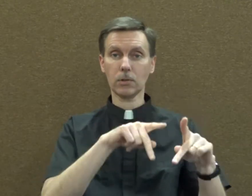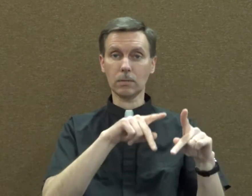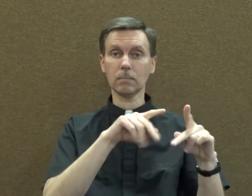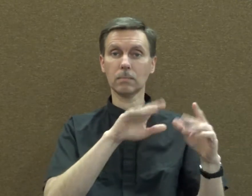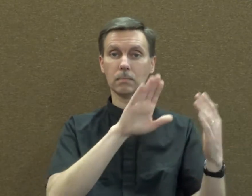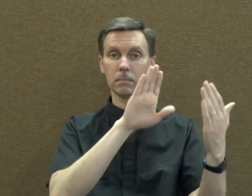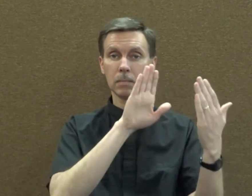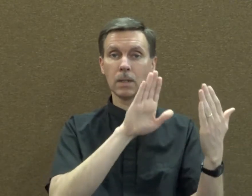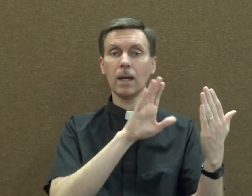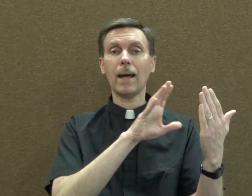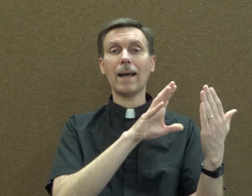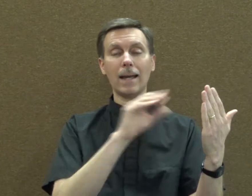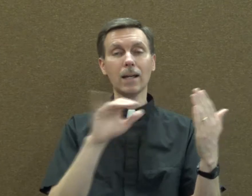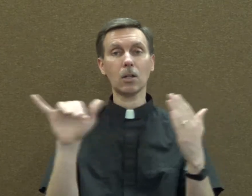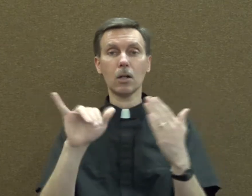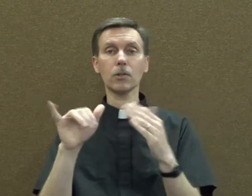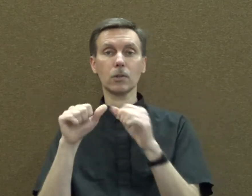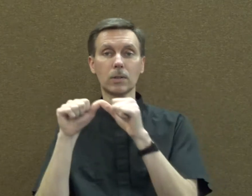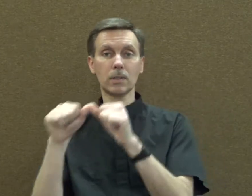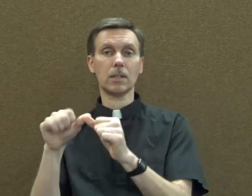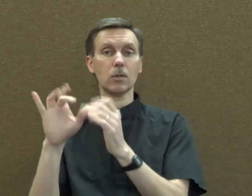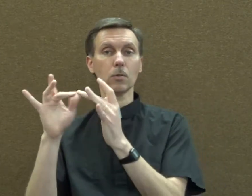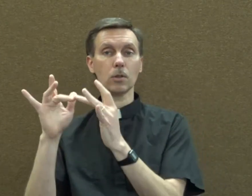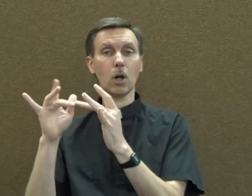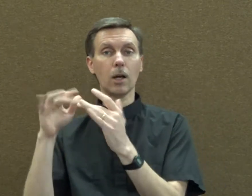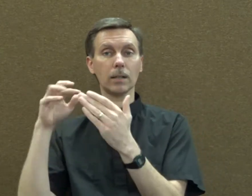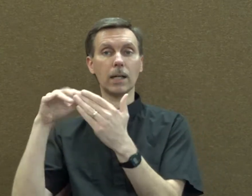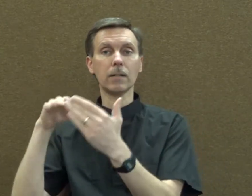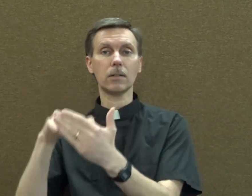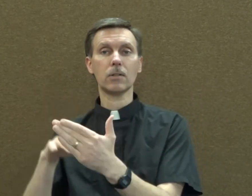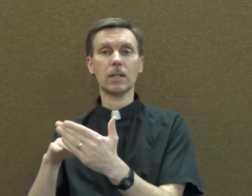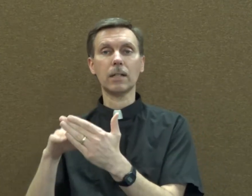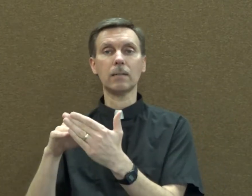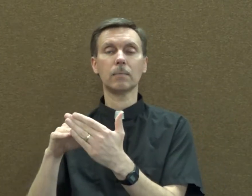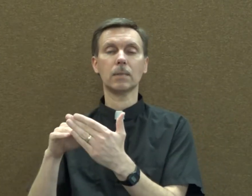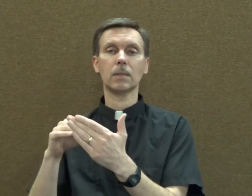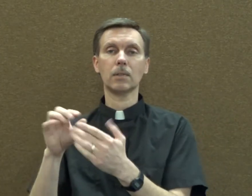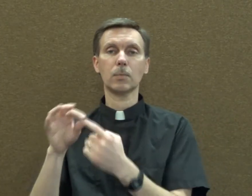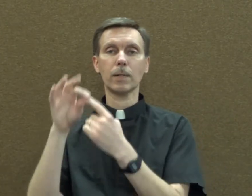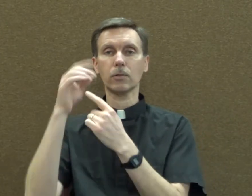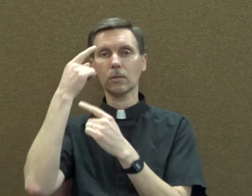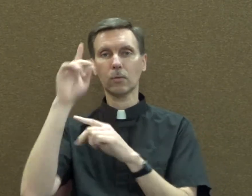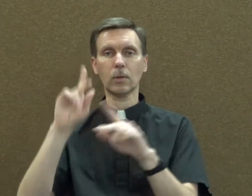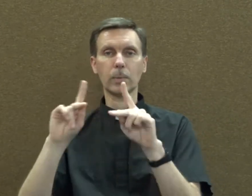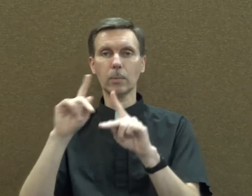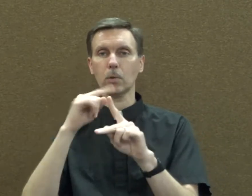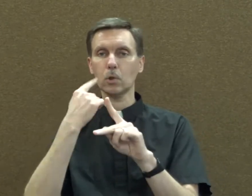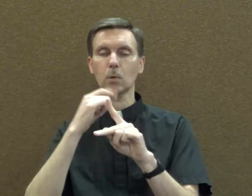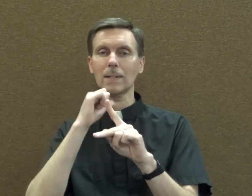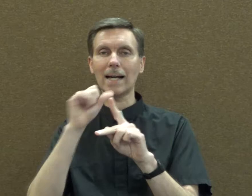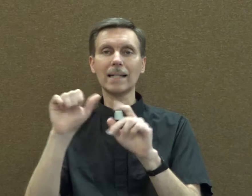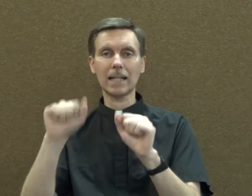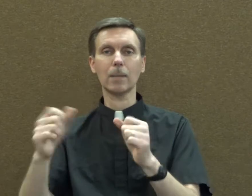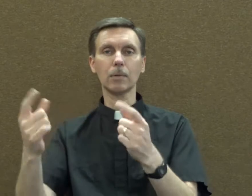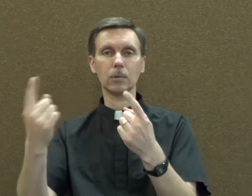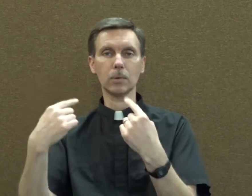person and also continue the online study, especially for people who are not able to